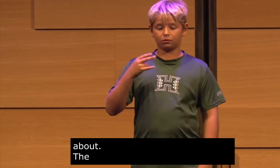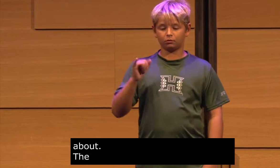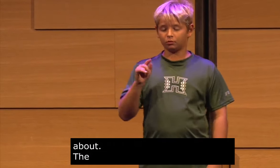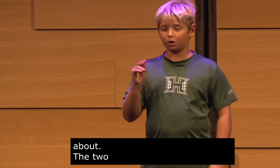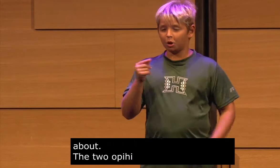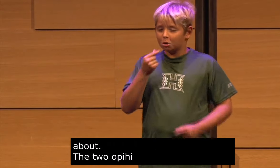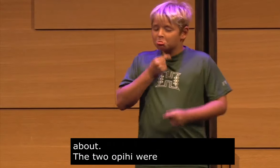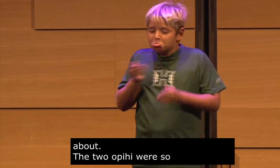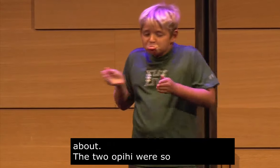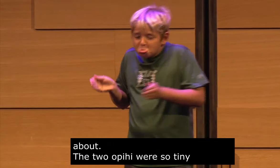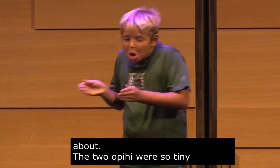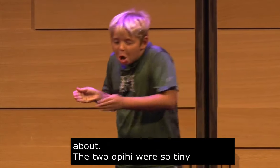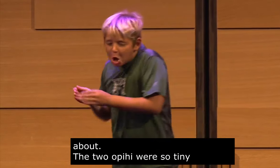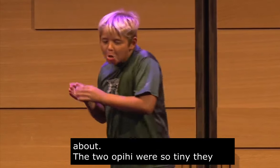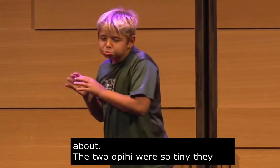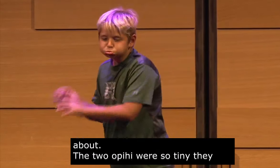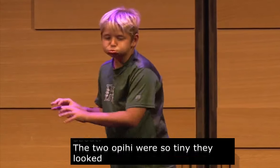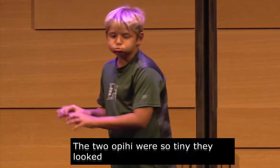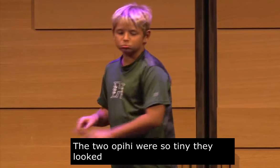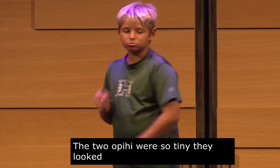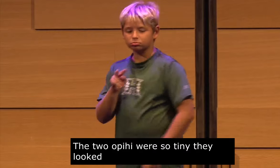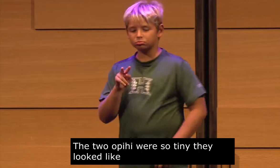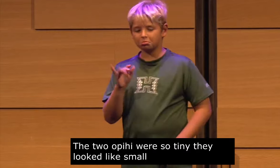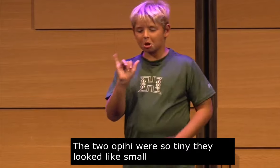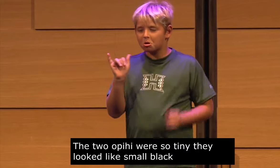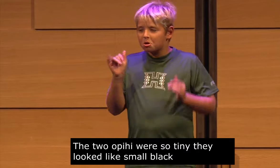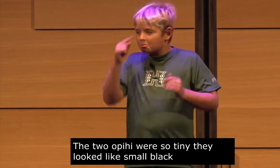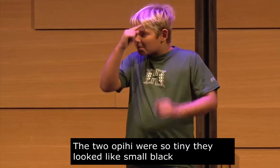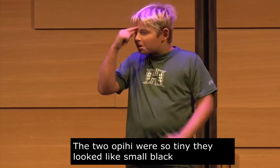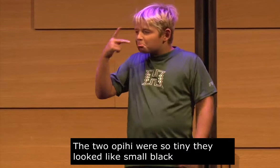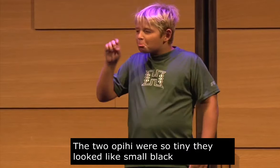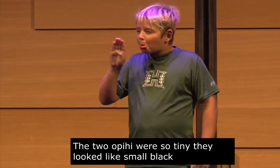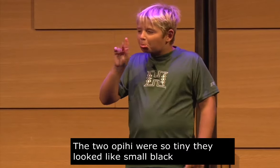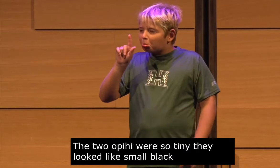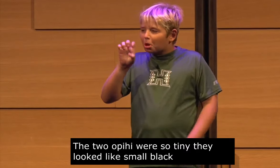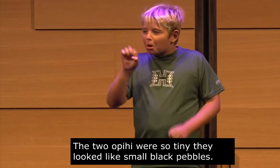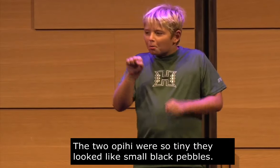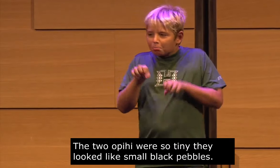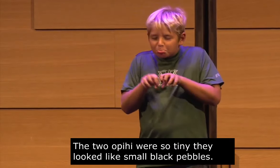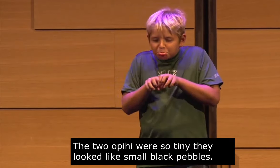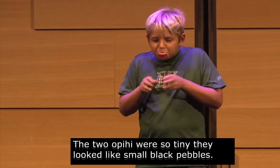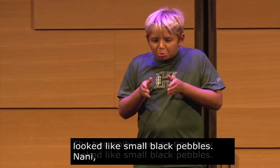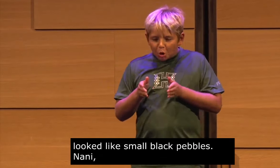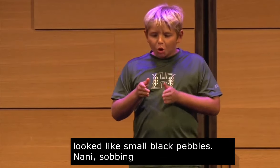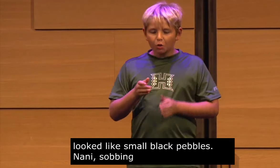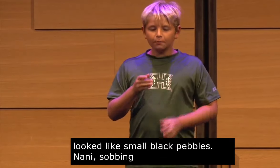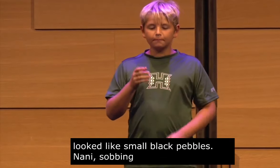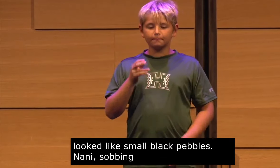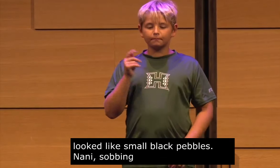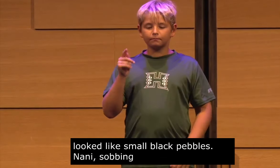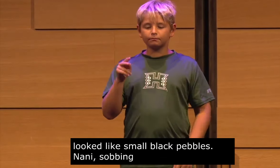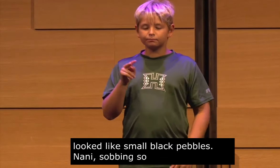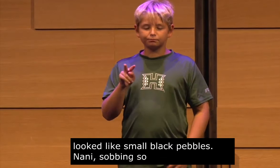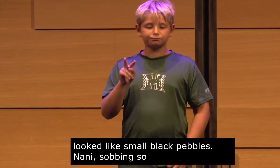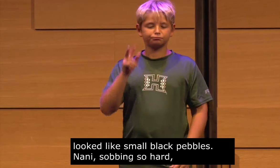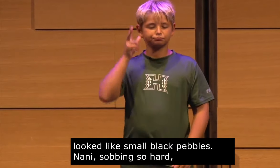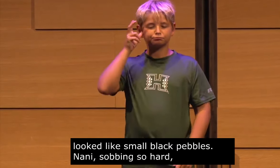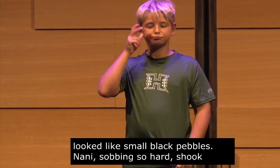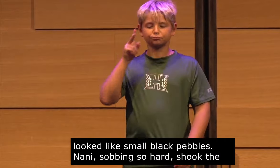The two Opahai were so tiny they looked like small black pebbles. Nani, sobbing so hard,